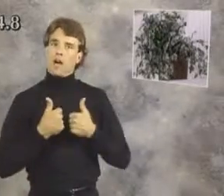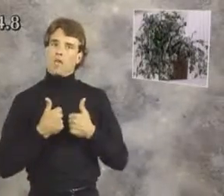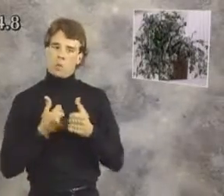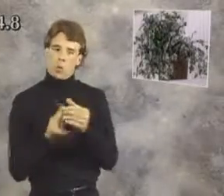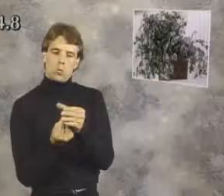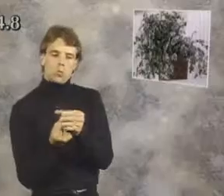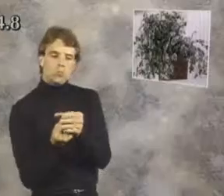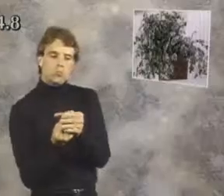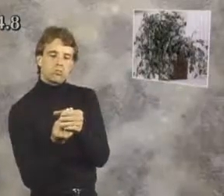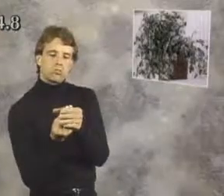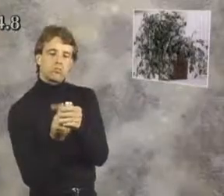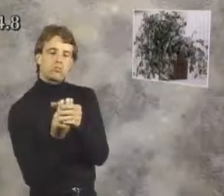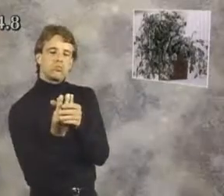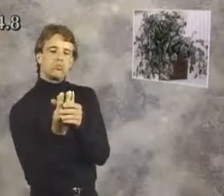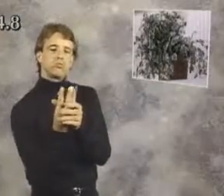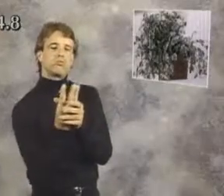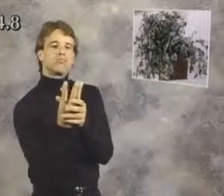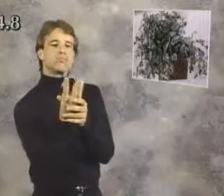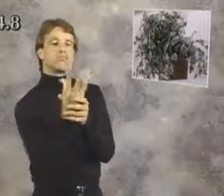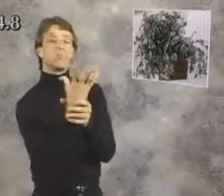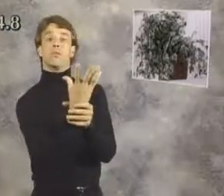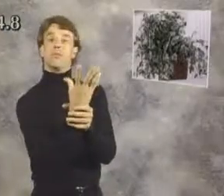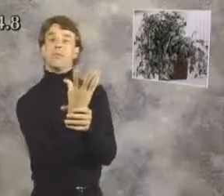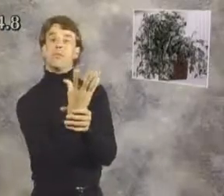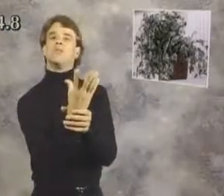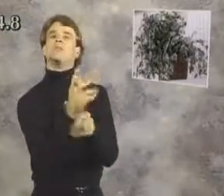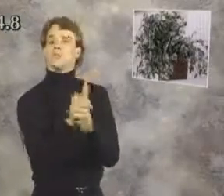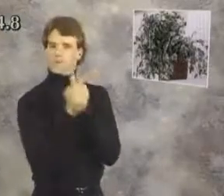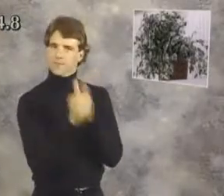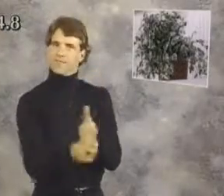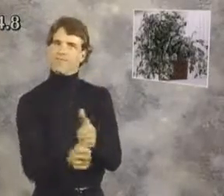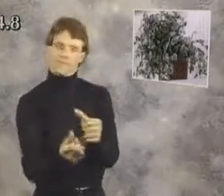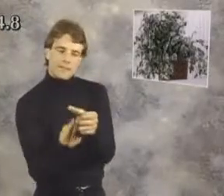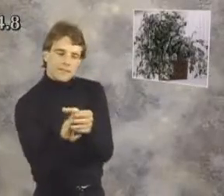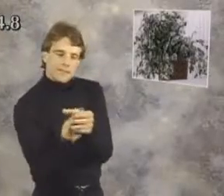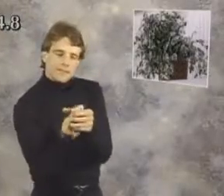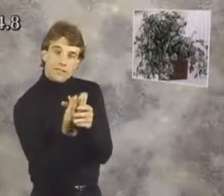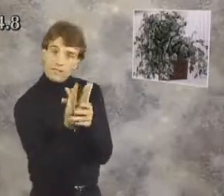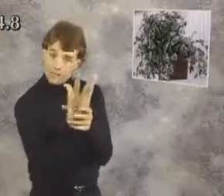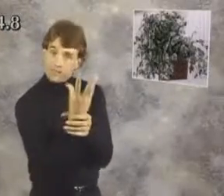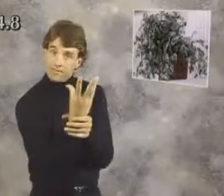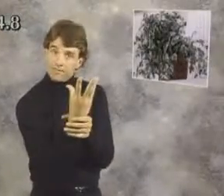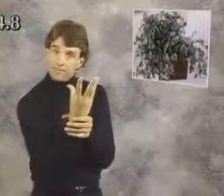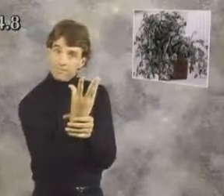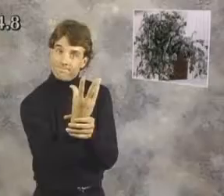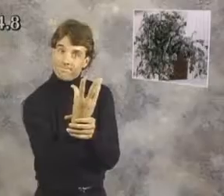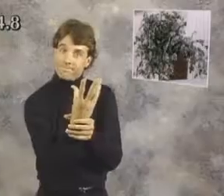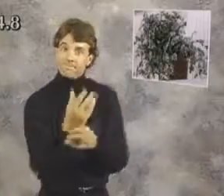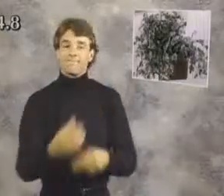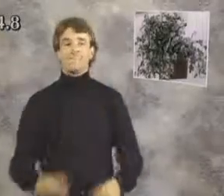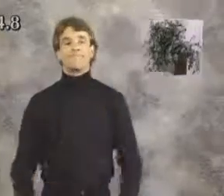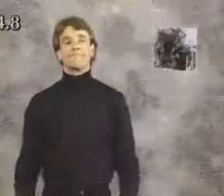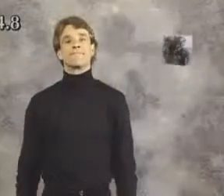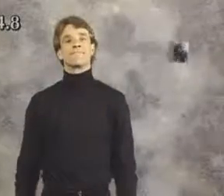This sign follows the action of something growing up out of the ground. Plant.